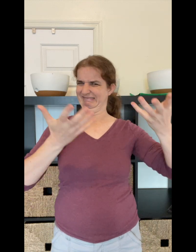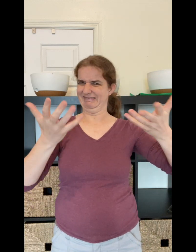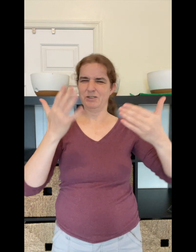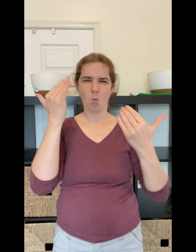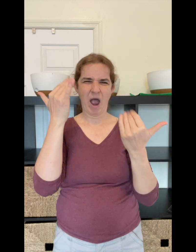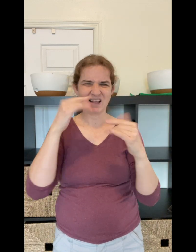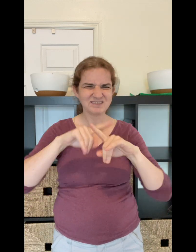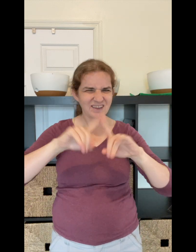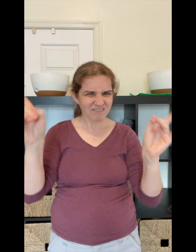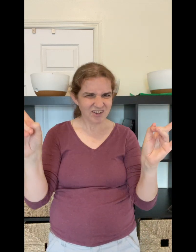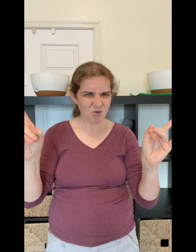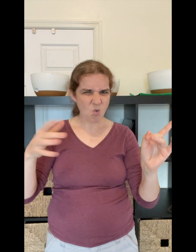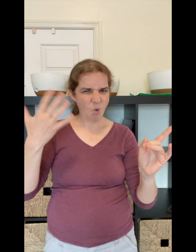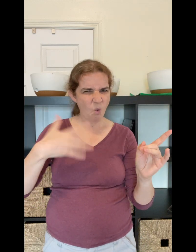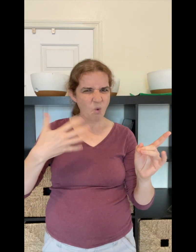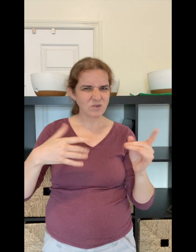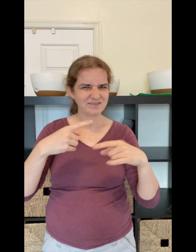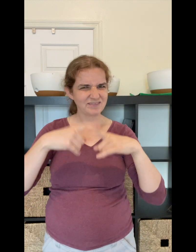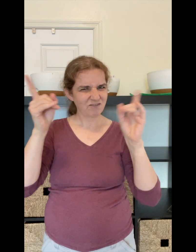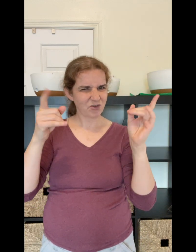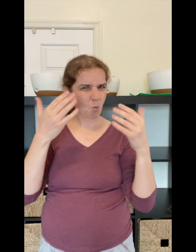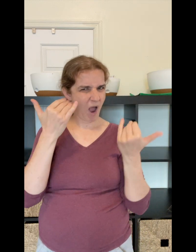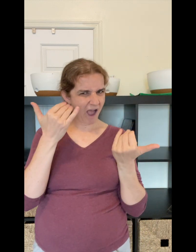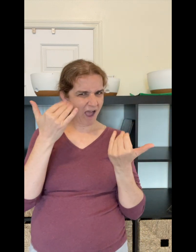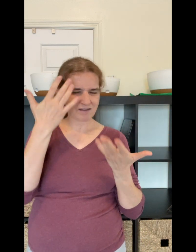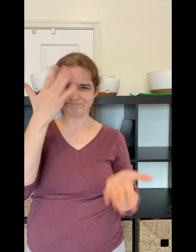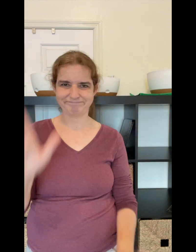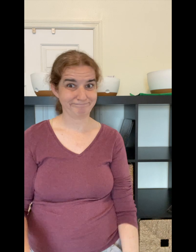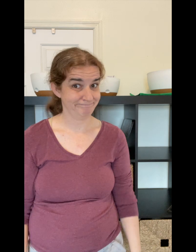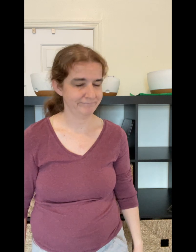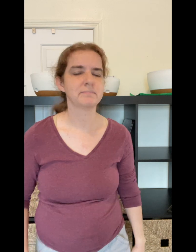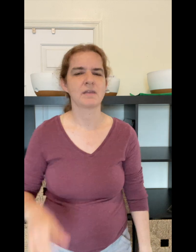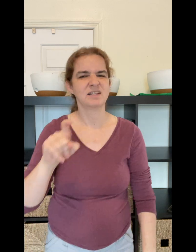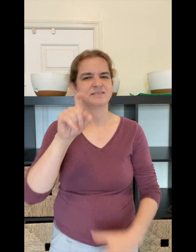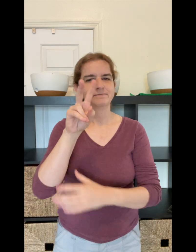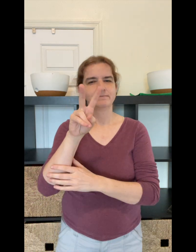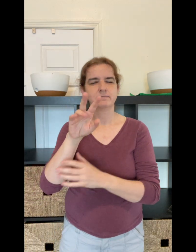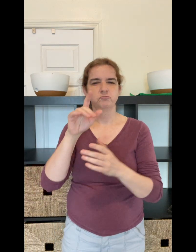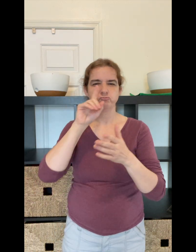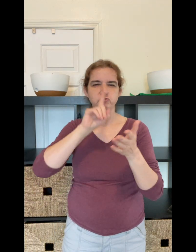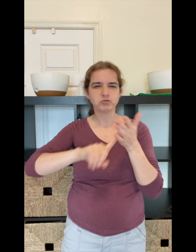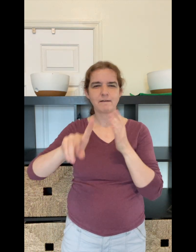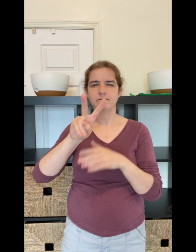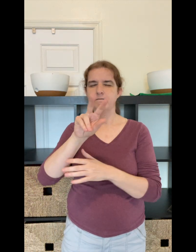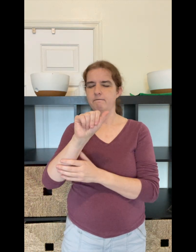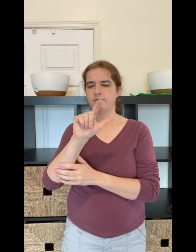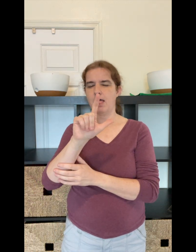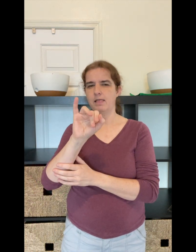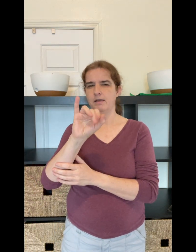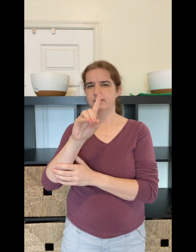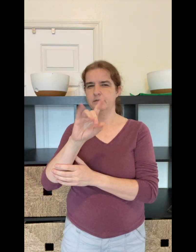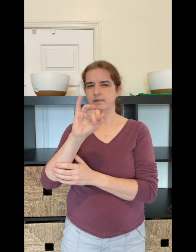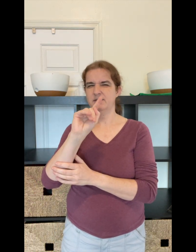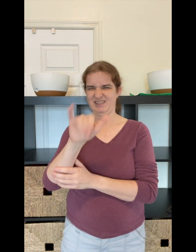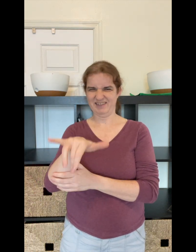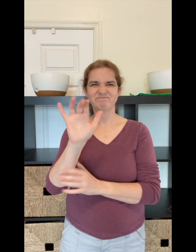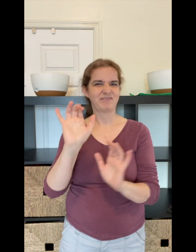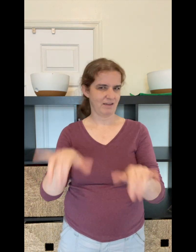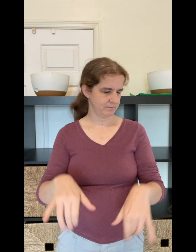or if it's skewed in some way and figure out why it's different. Why would it be different? That check is called